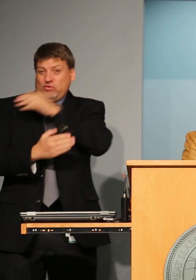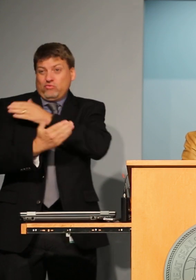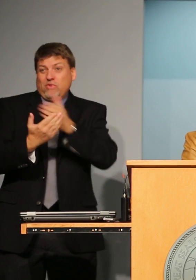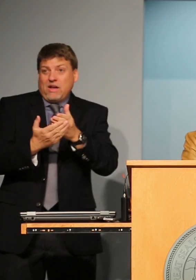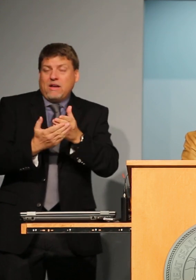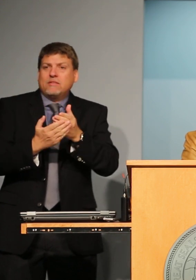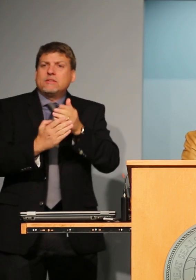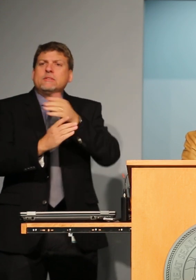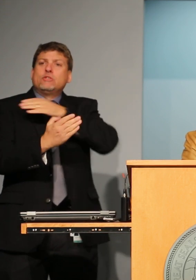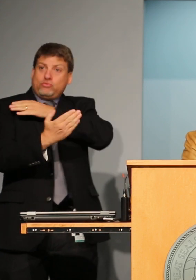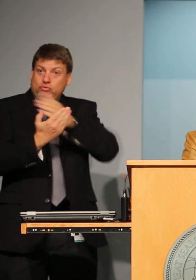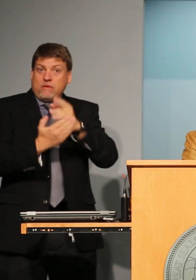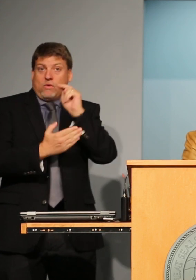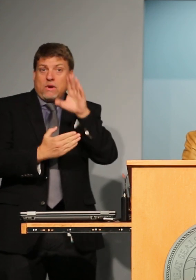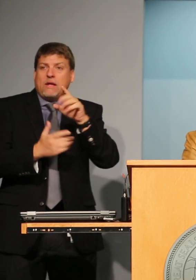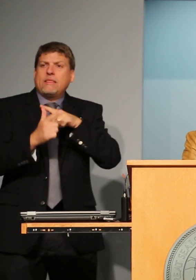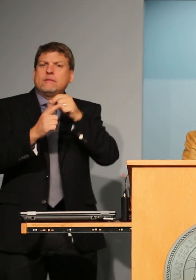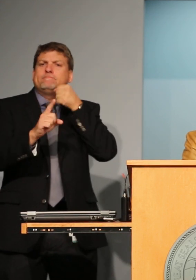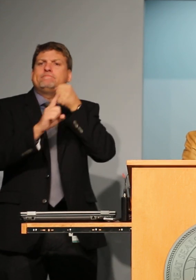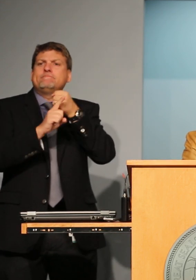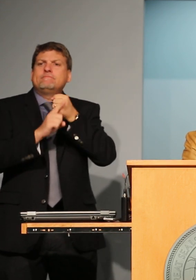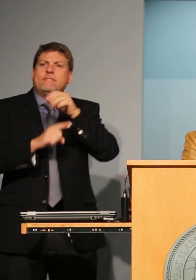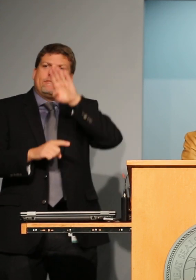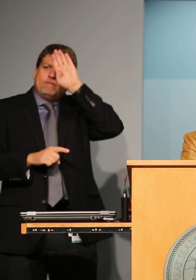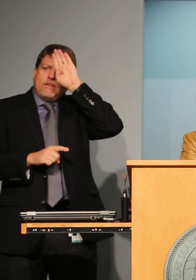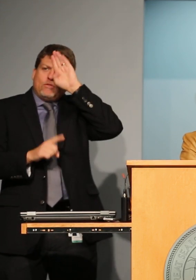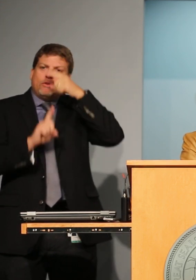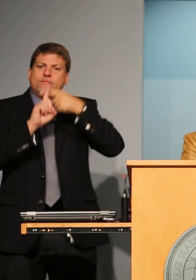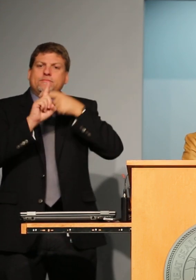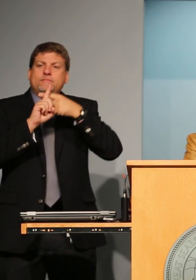and developed a fever this morning.